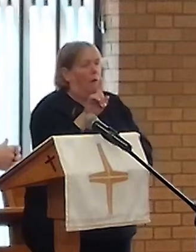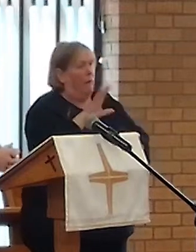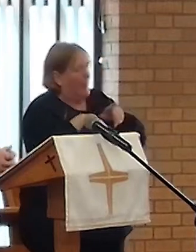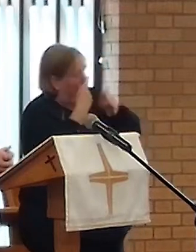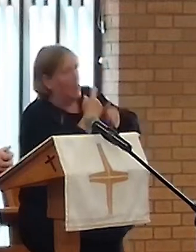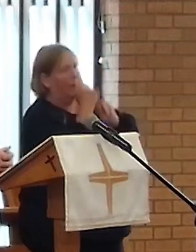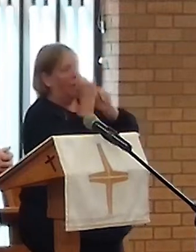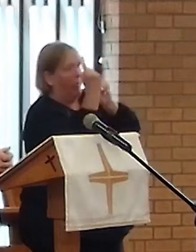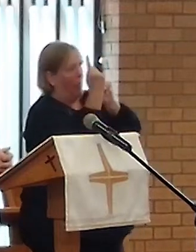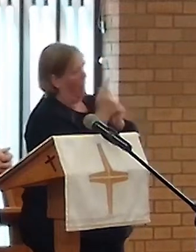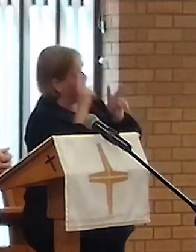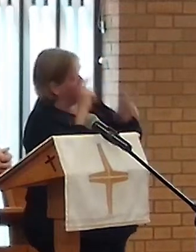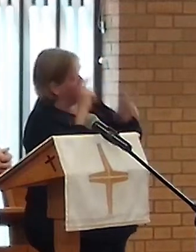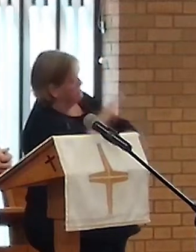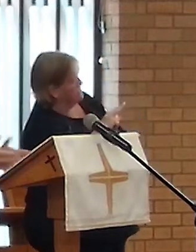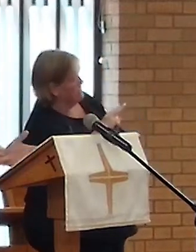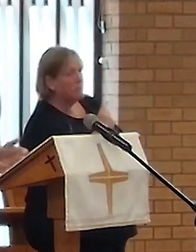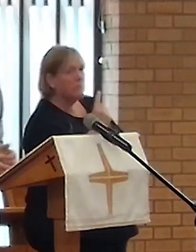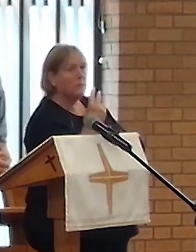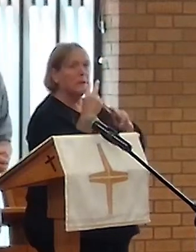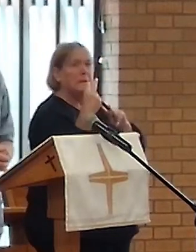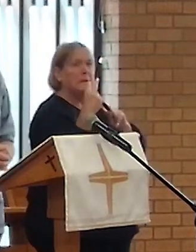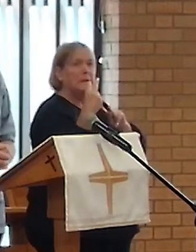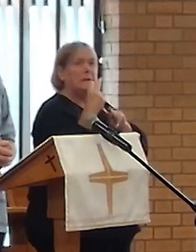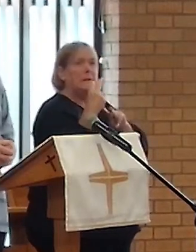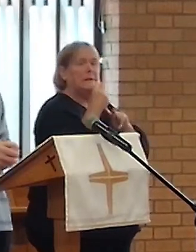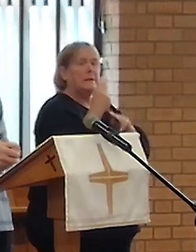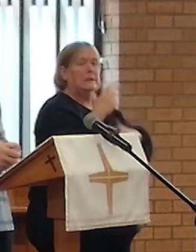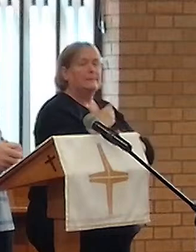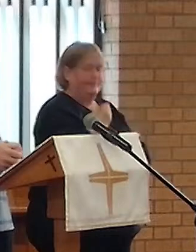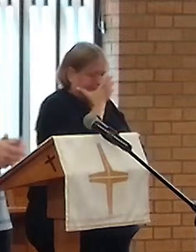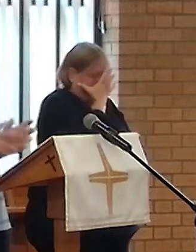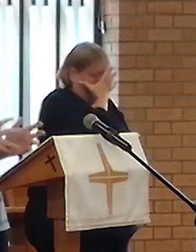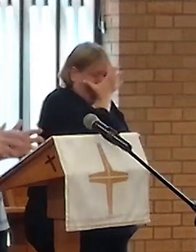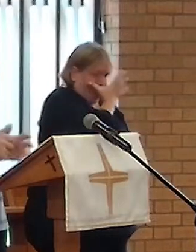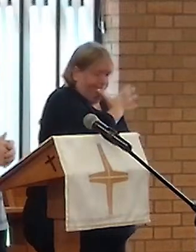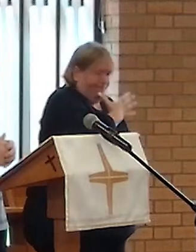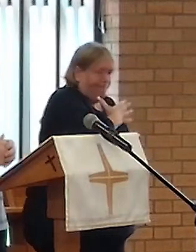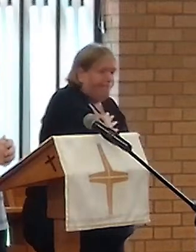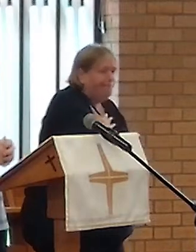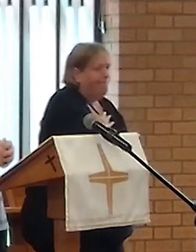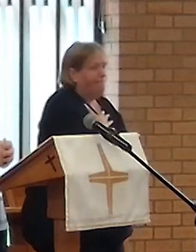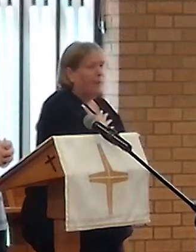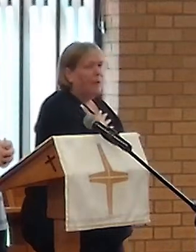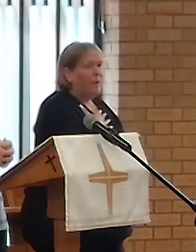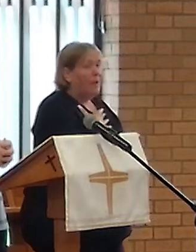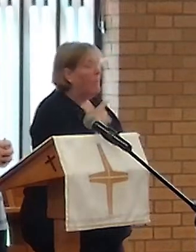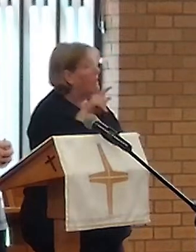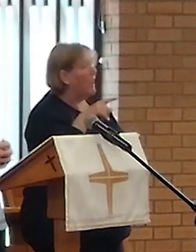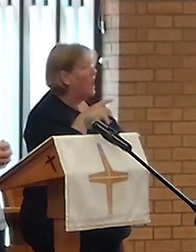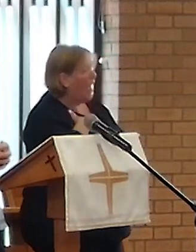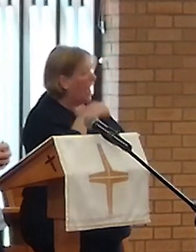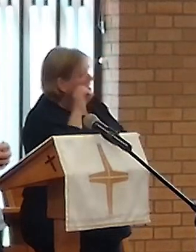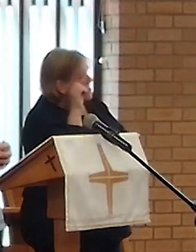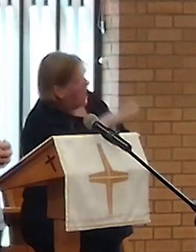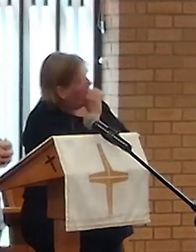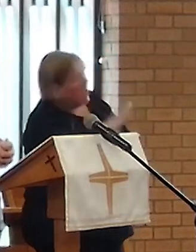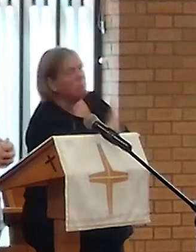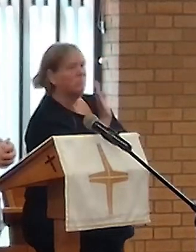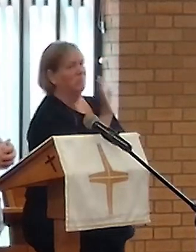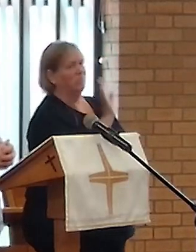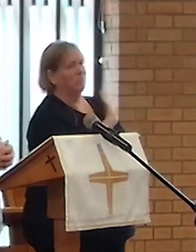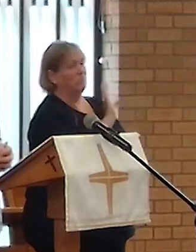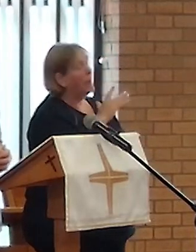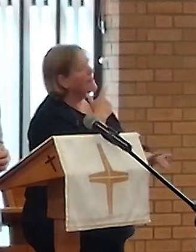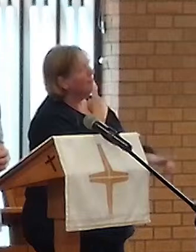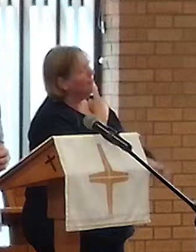him. He looks embarrassed and ashamed. But the head gamekeeper does not shout at him, but rather kindly says to